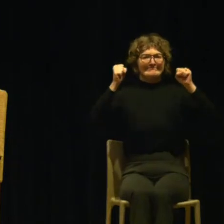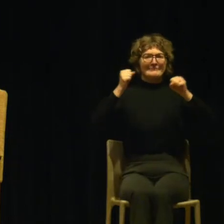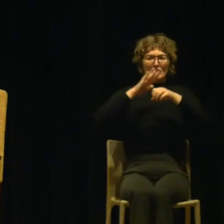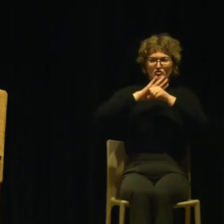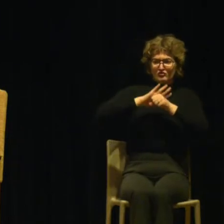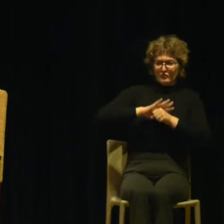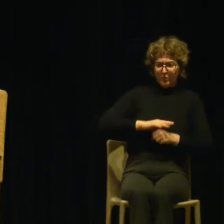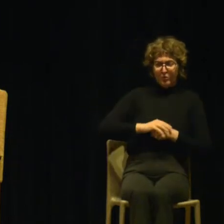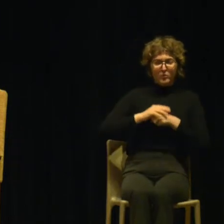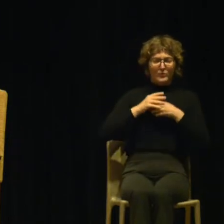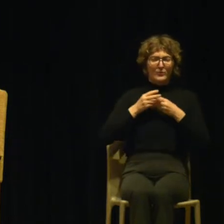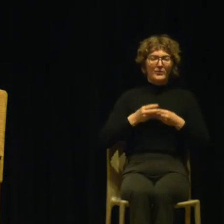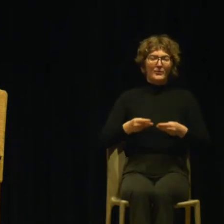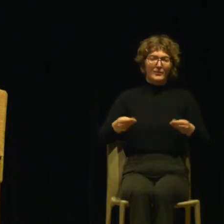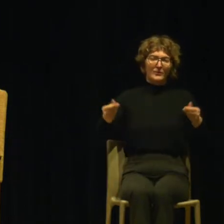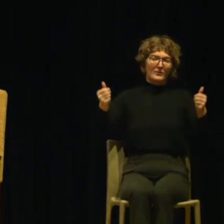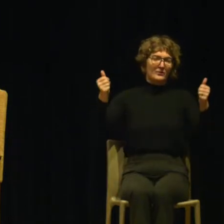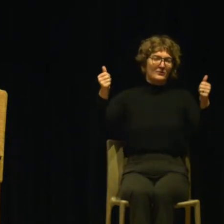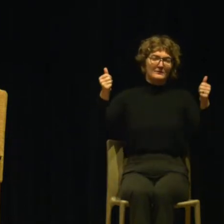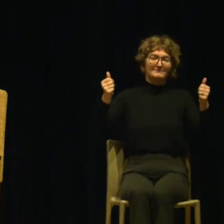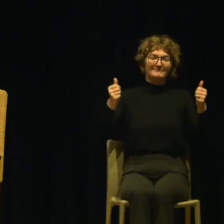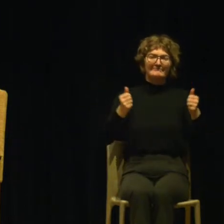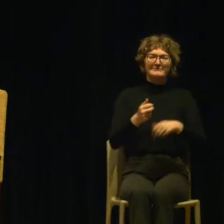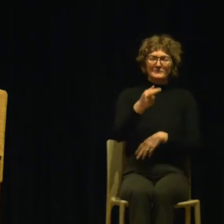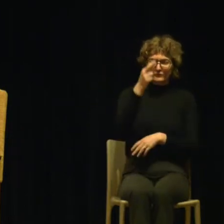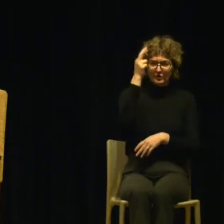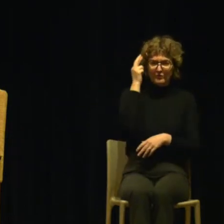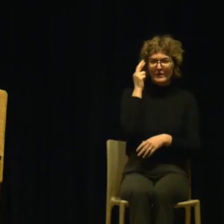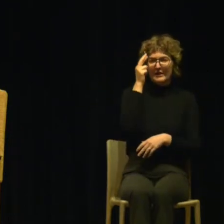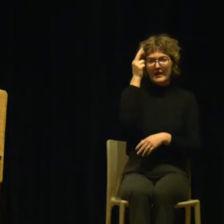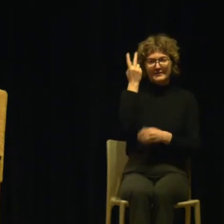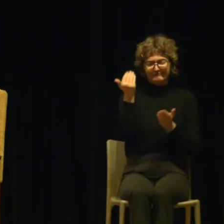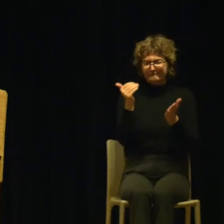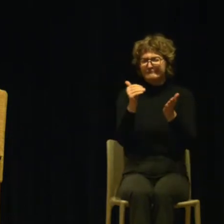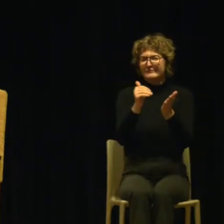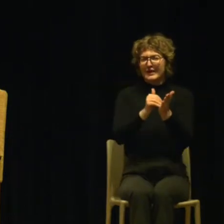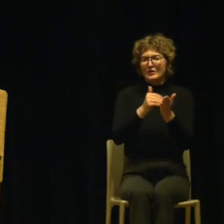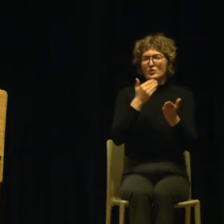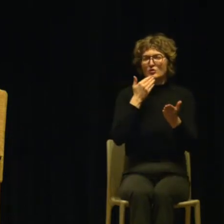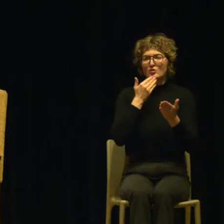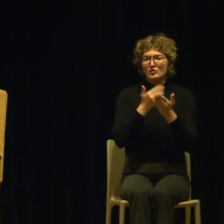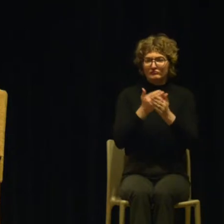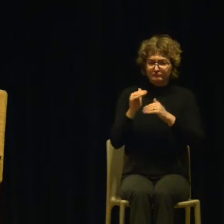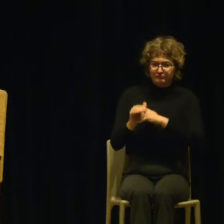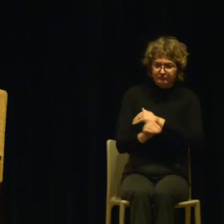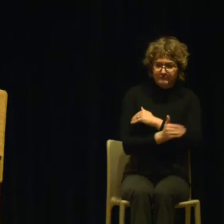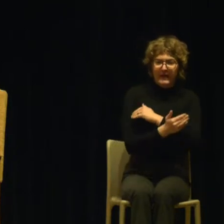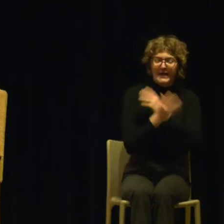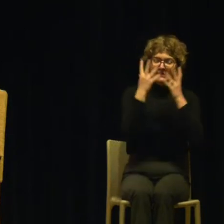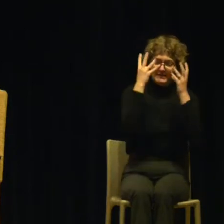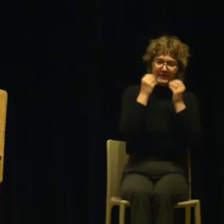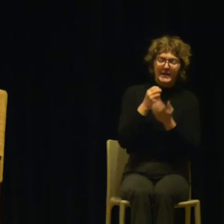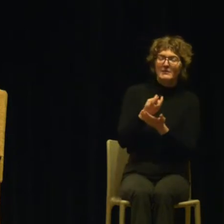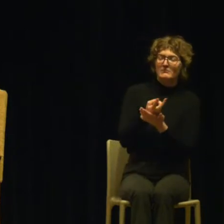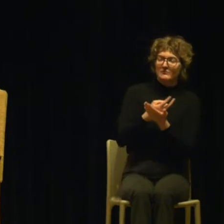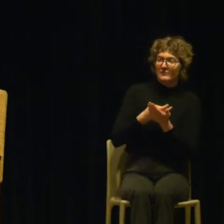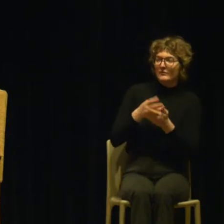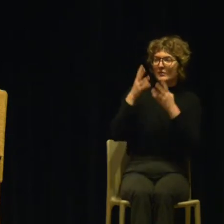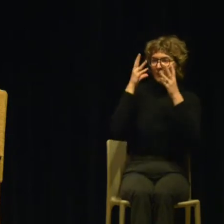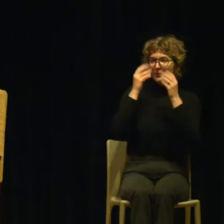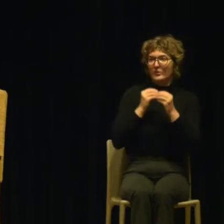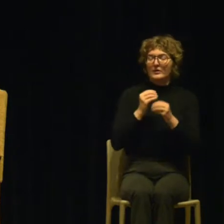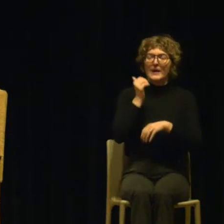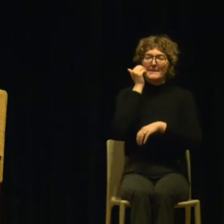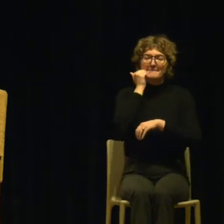reliever. Mm-hmm. You know, realizing that, again, a good night's sleep. And I'm going to say this to all my perimenopausal